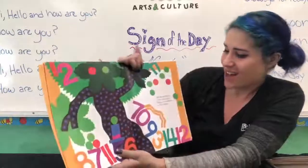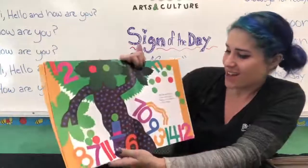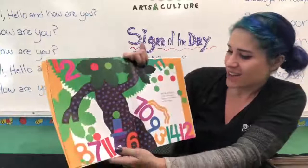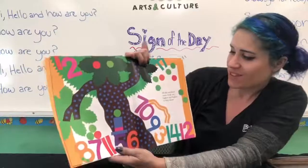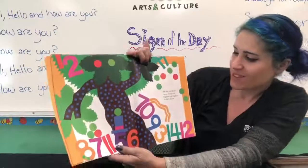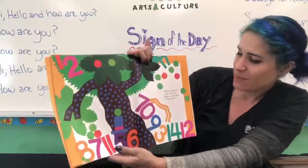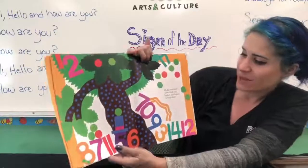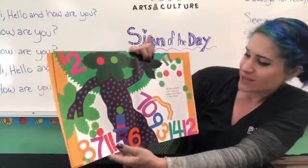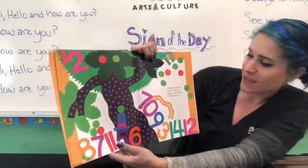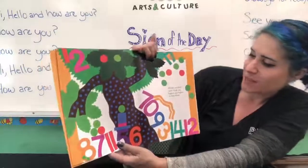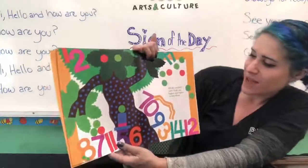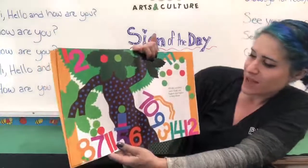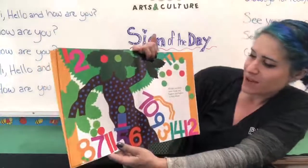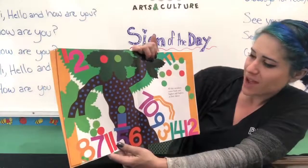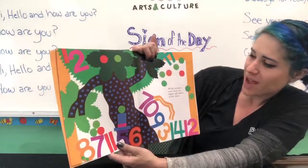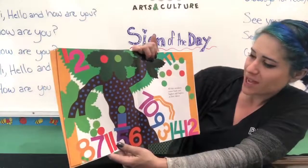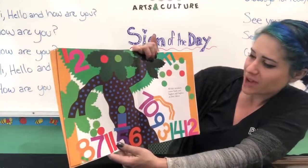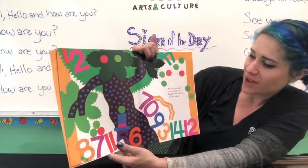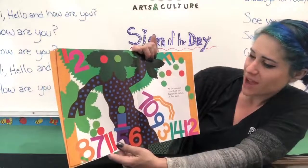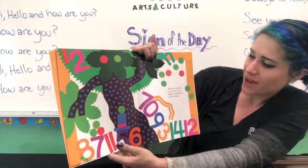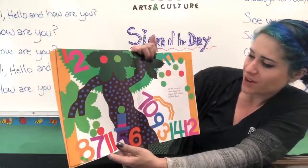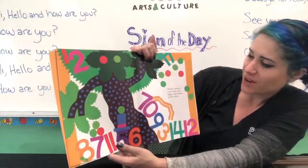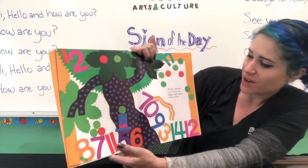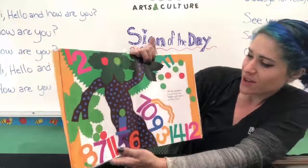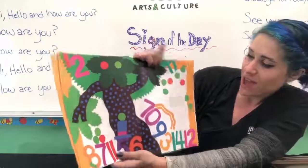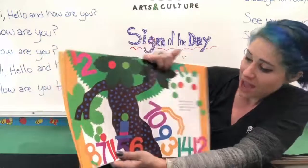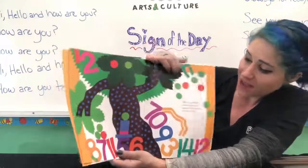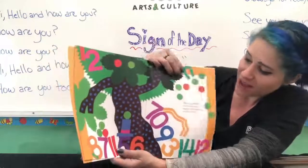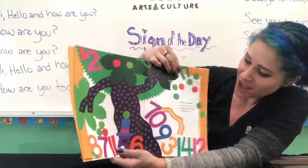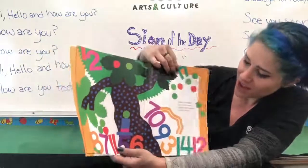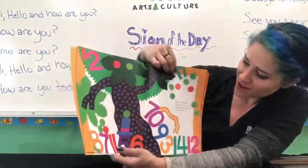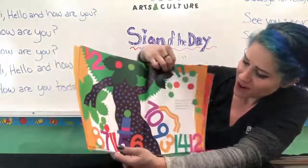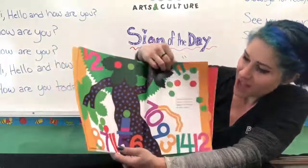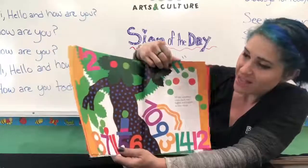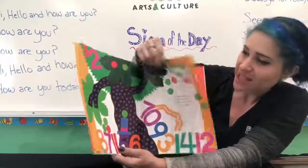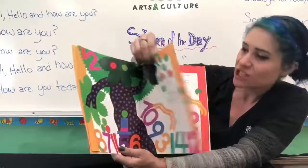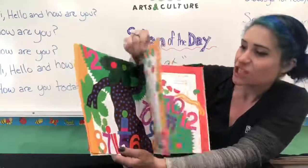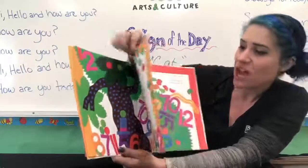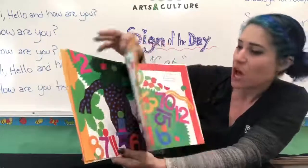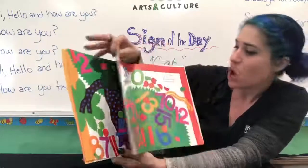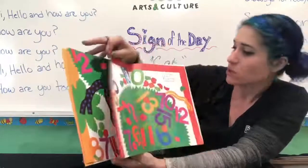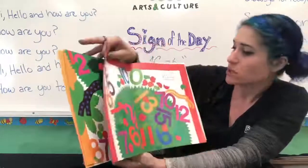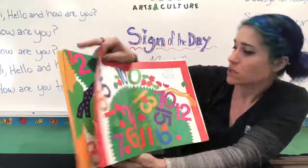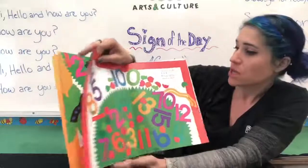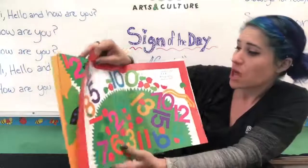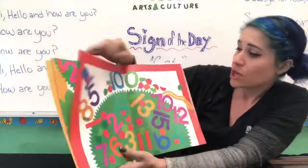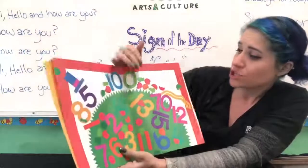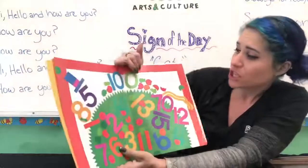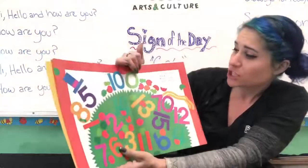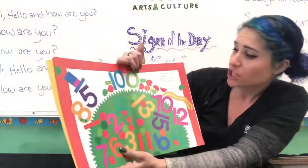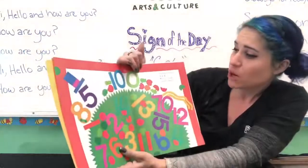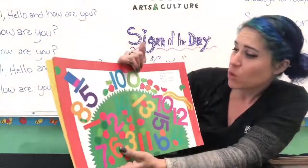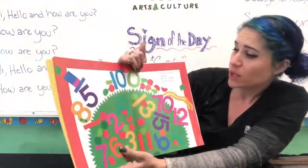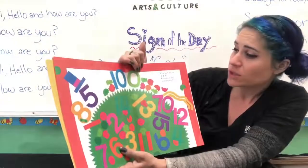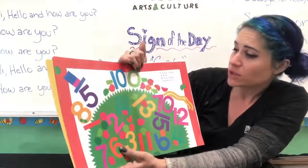All of the numbers come back out higher and higher as they shout. Chicka chicka,